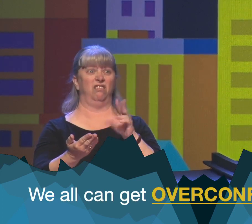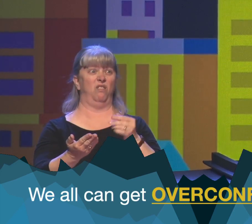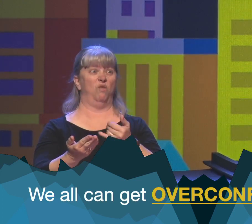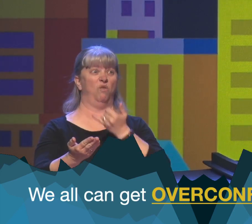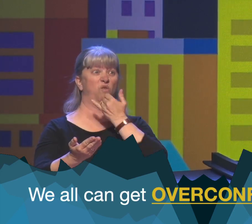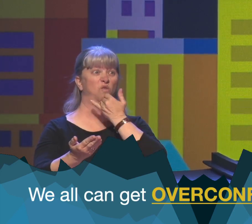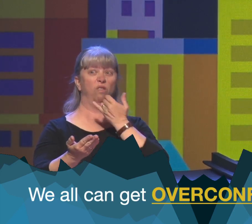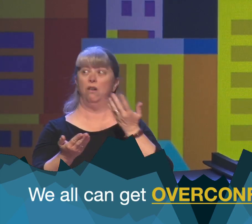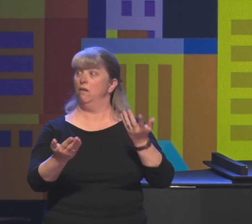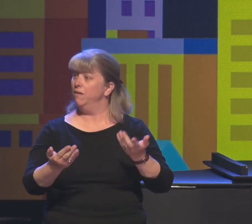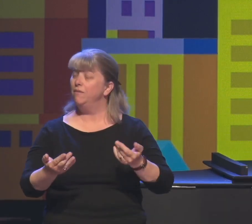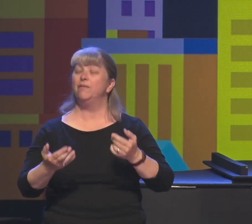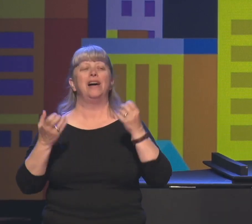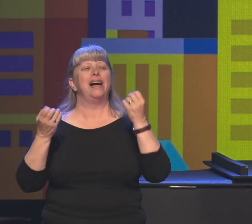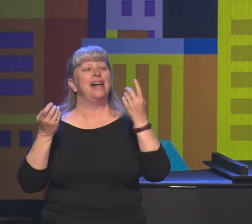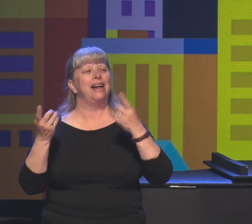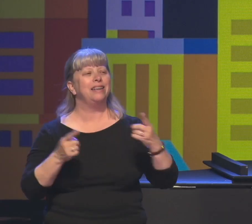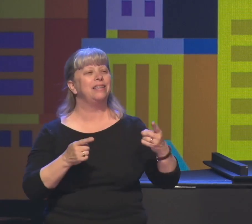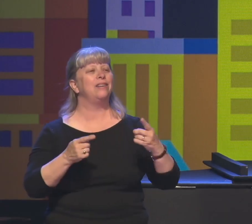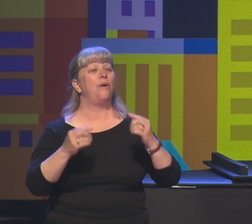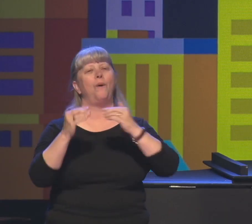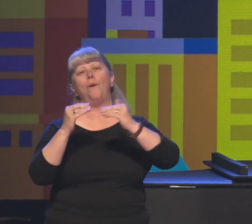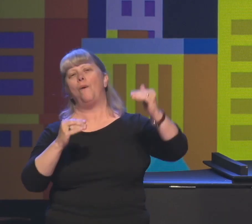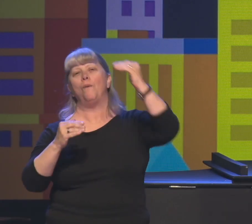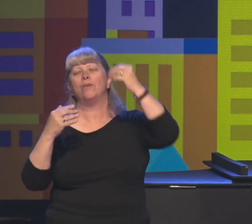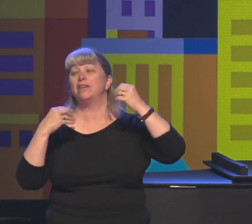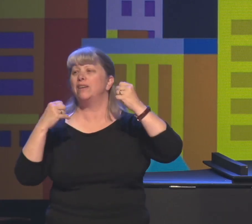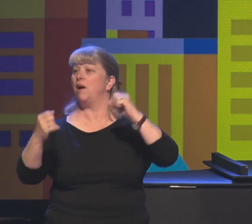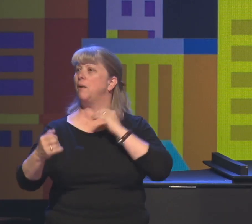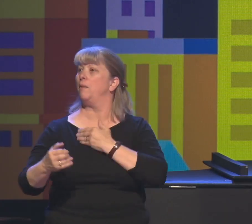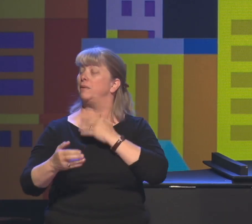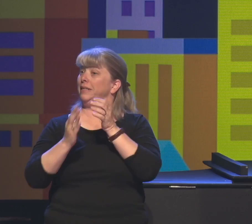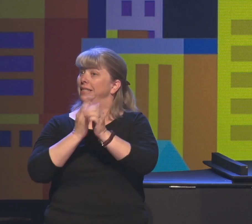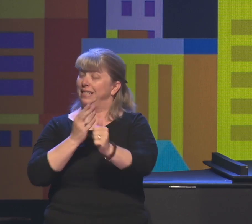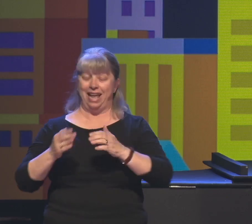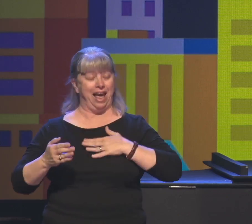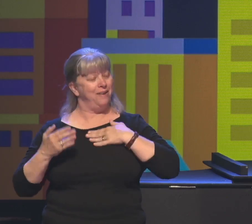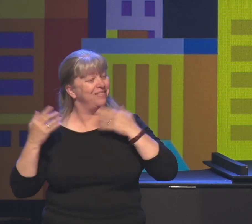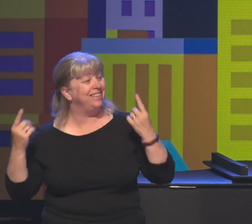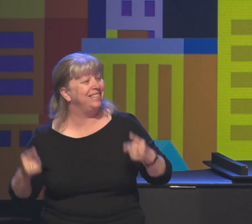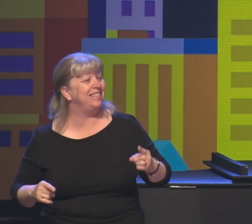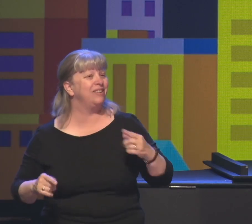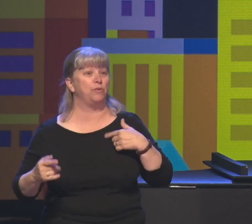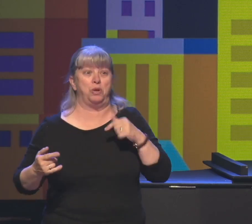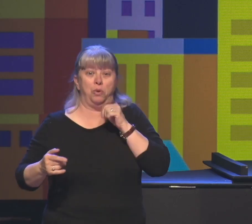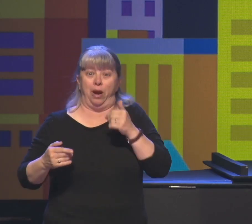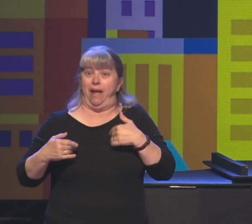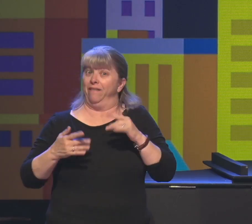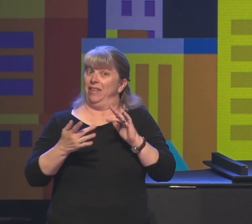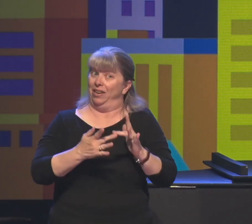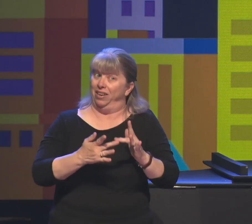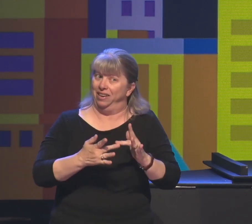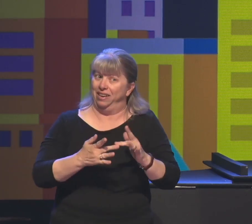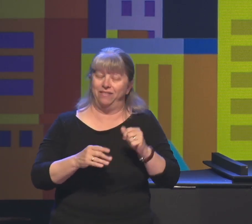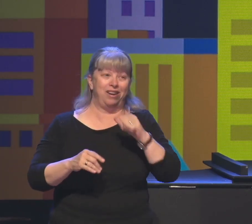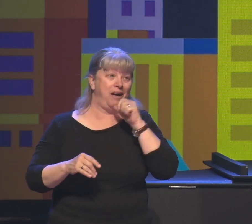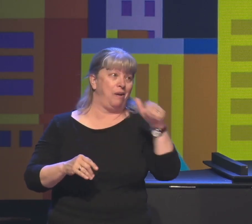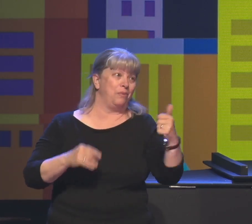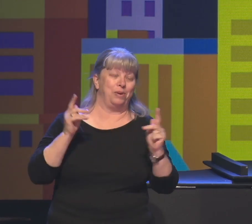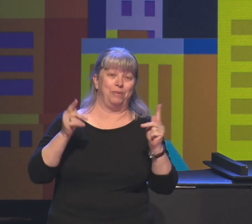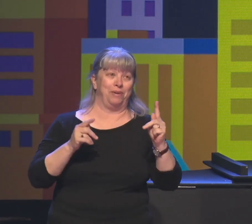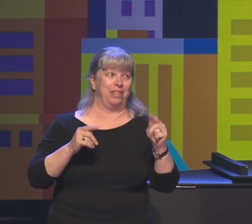right? We get overconfident in our skills. We're very happy that this happens because we wouldn't have the internet if there weren't people out